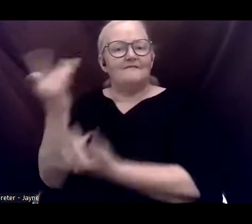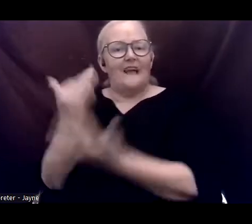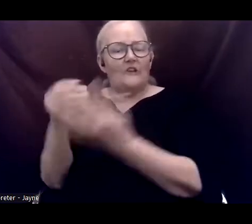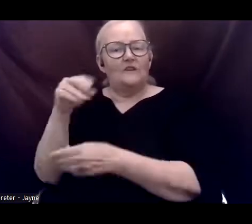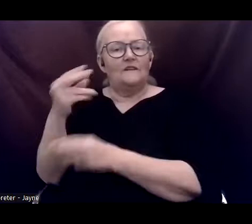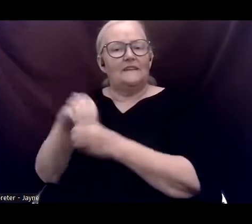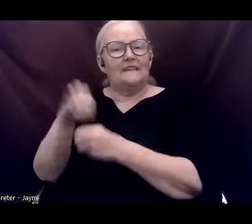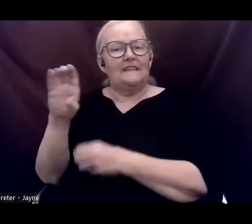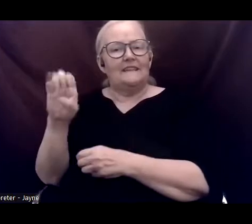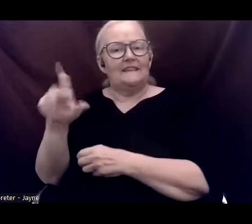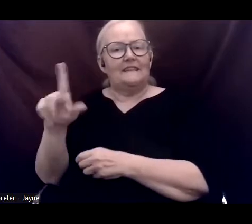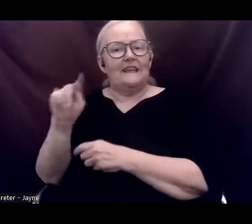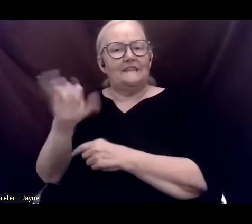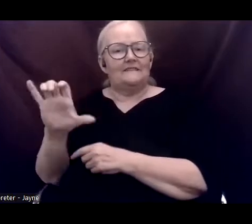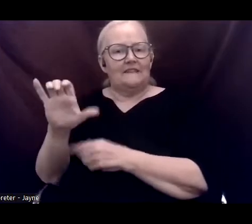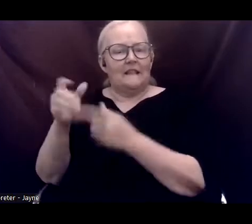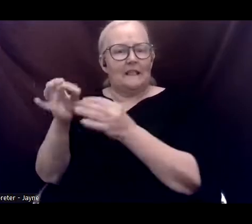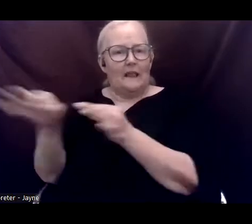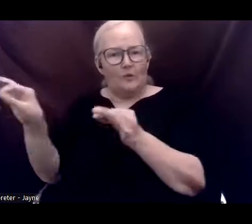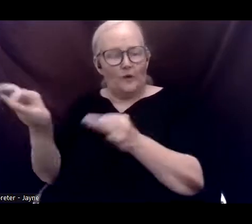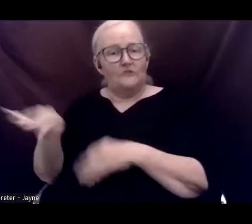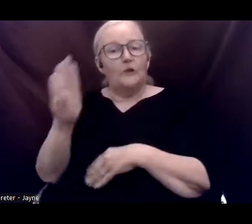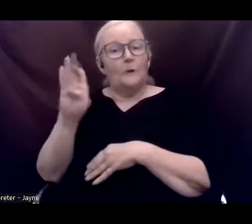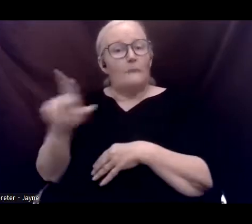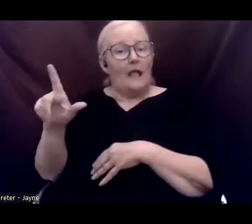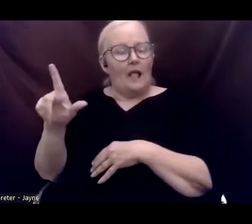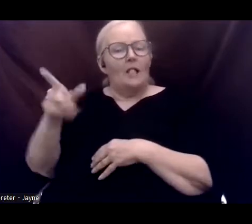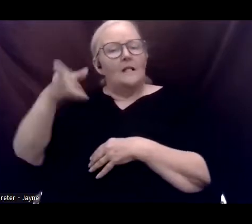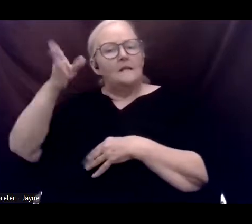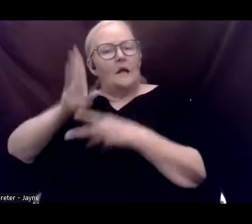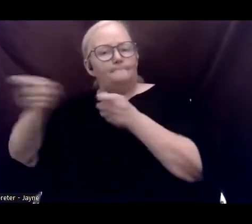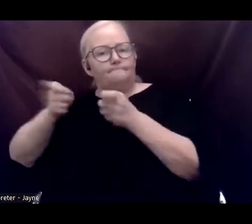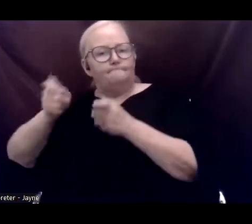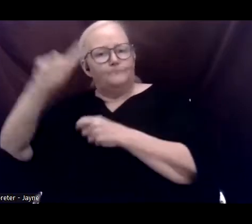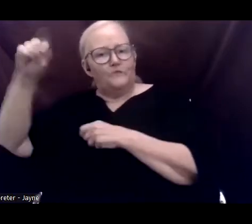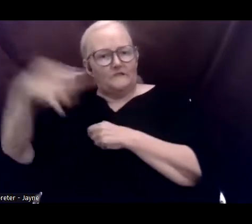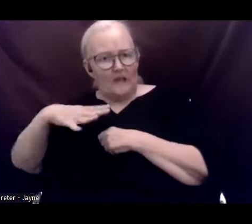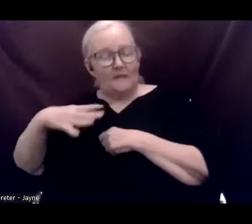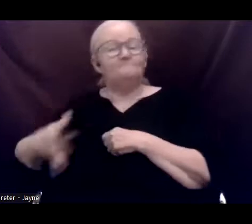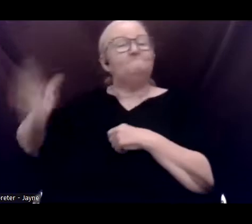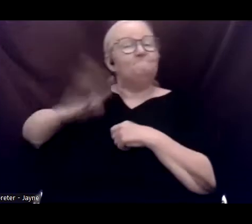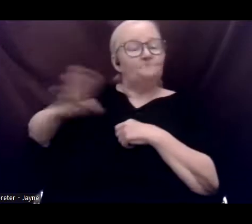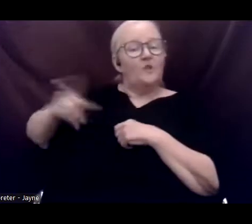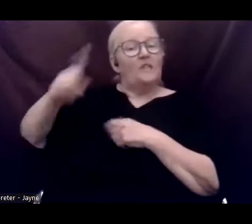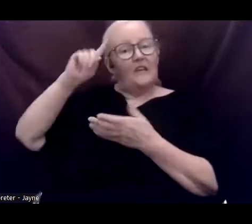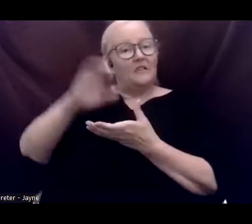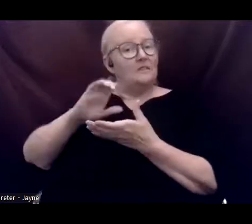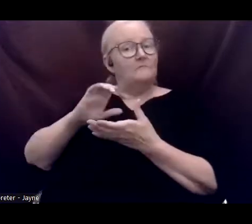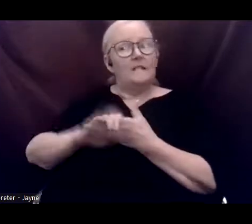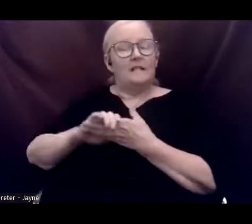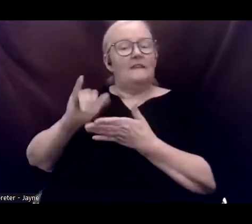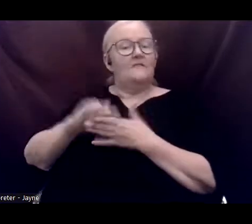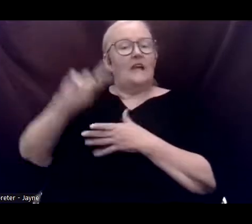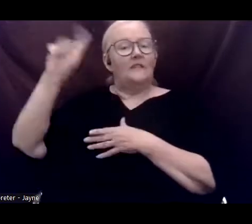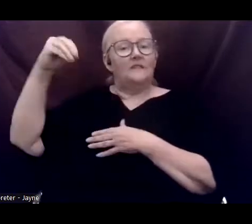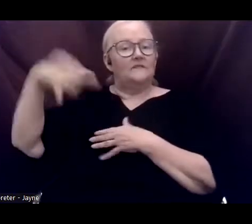Bel was the god of the sun. During the winter months, the ancient Celts believed the sun was taken prisoner. So on